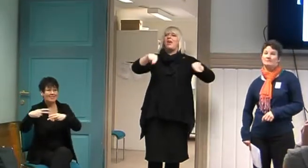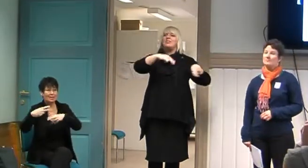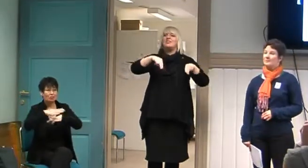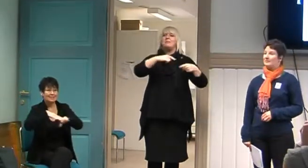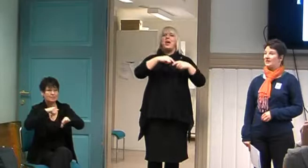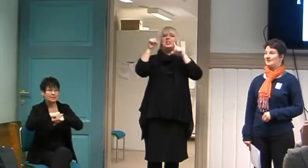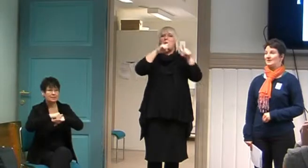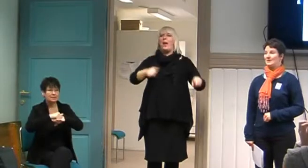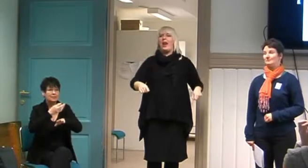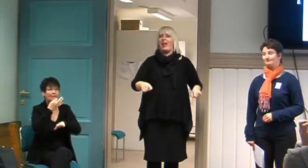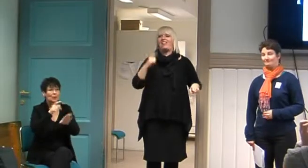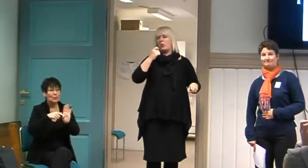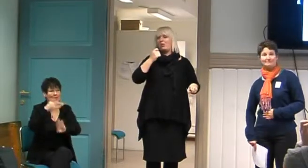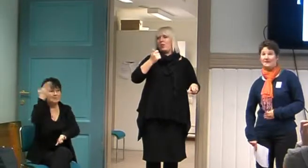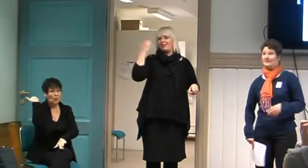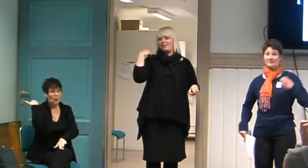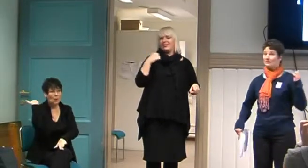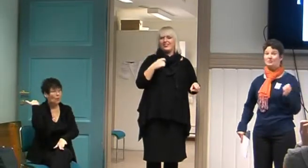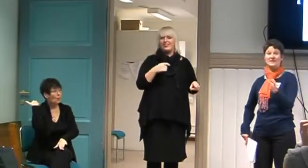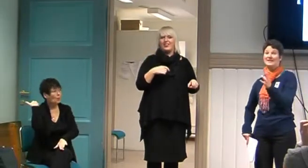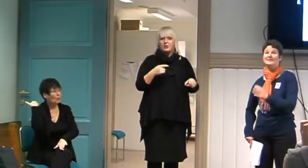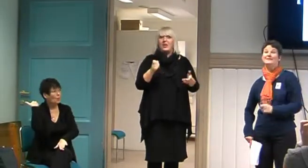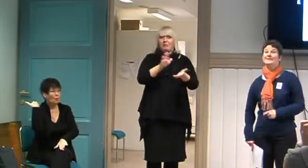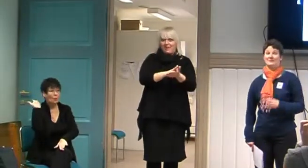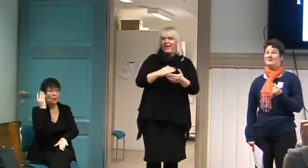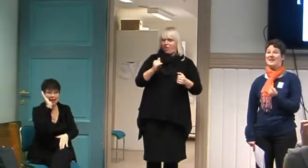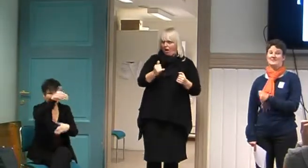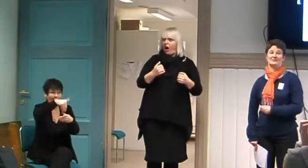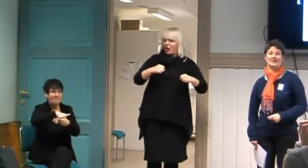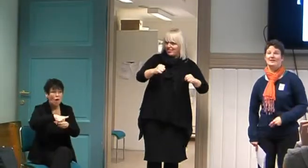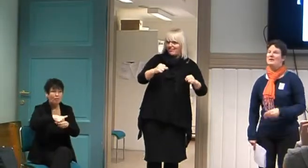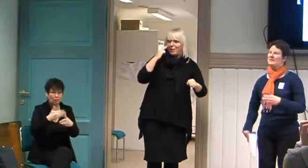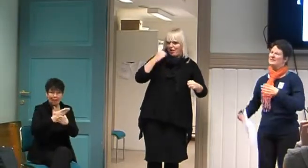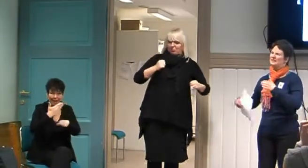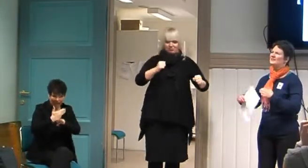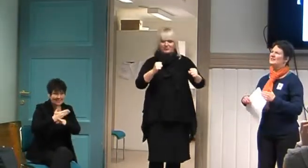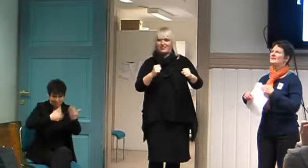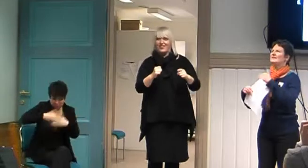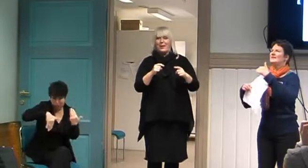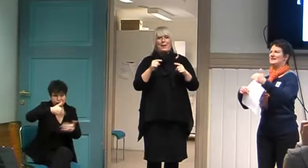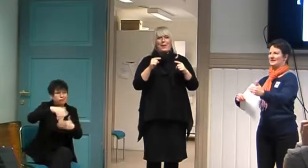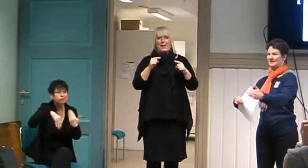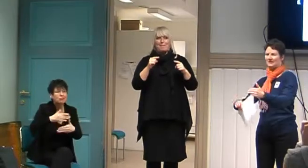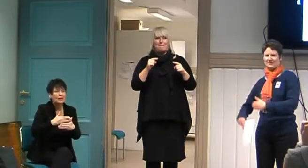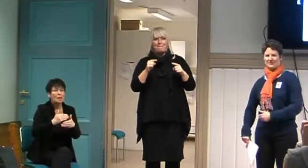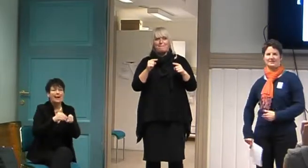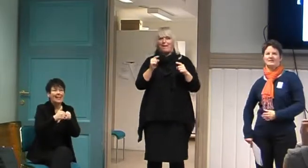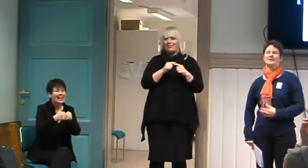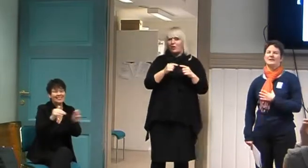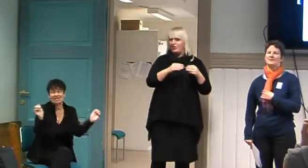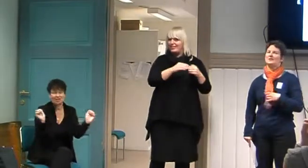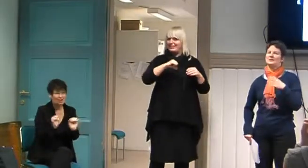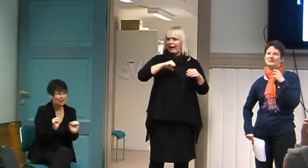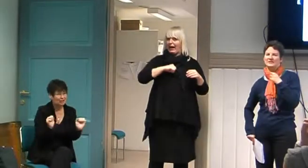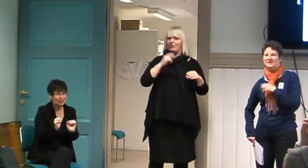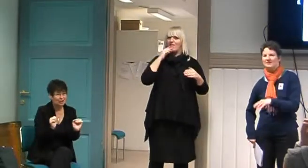Christmas a couple of years ago. So they join in very actively, but they don't really lead the visit.